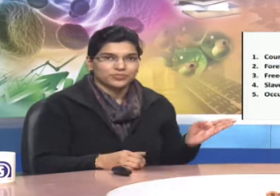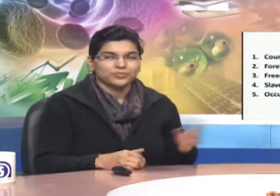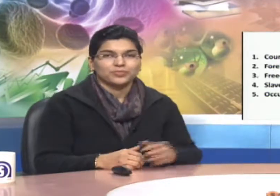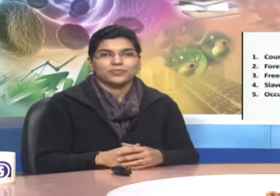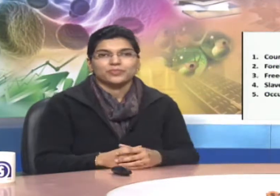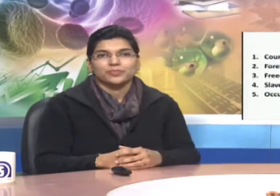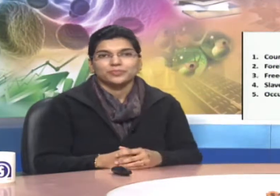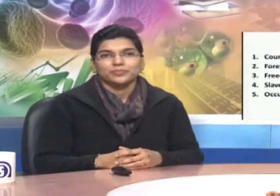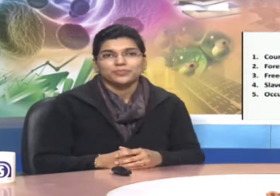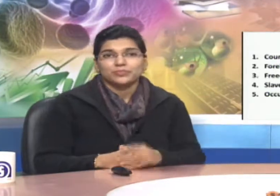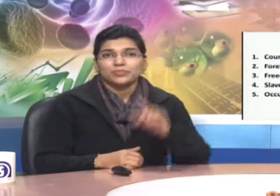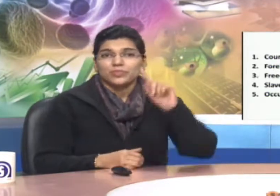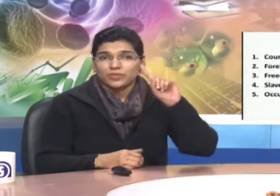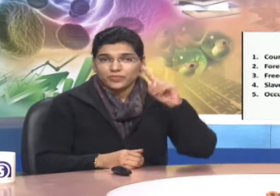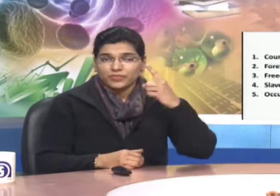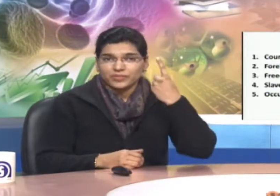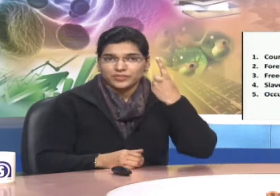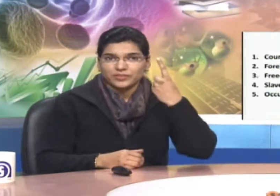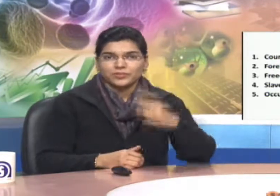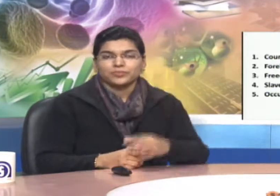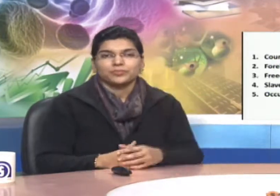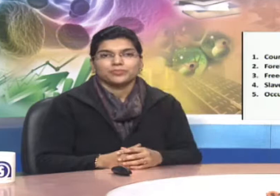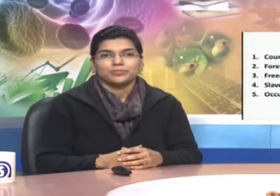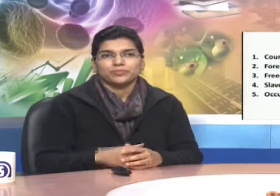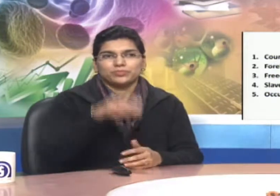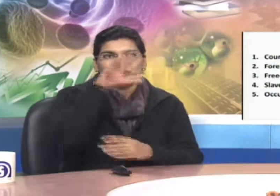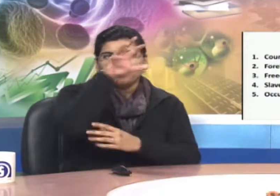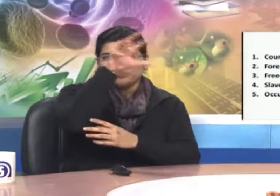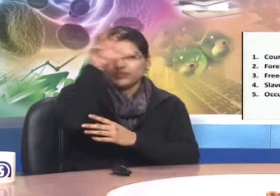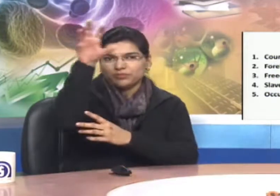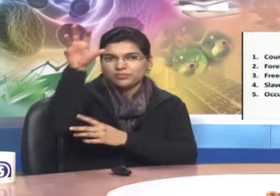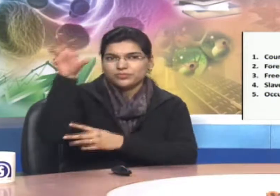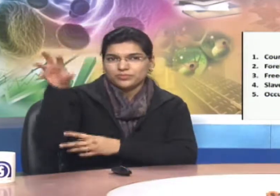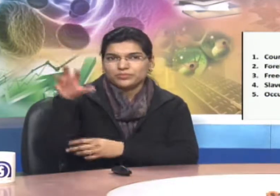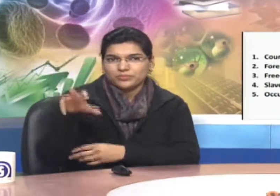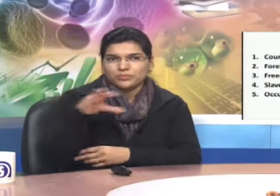So as you see in the slide, first word is country.